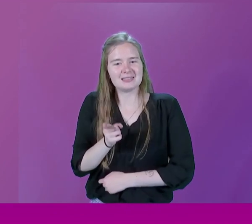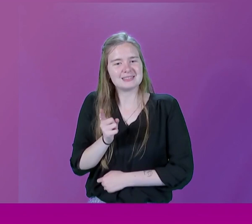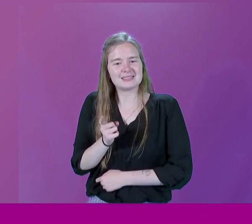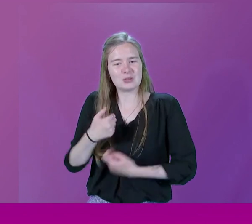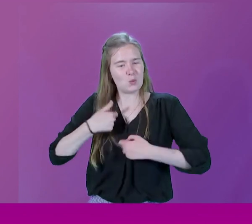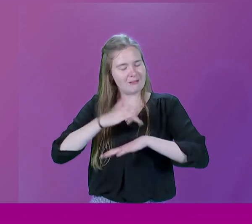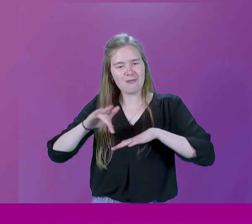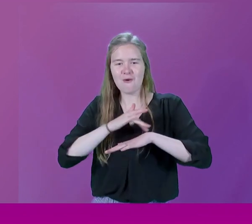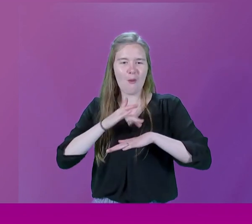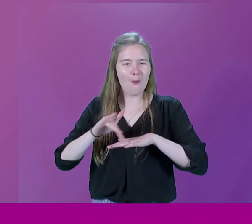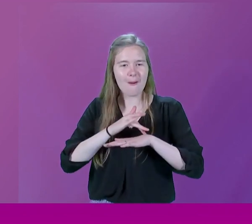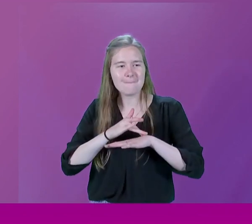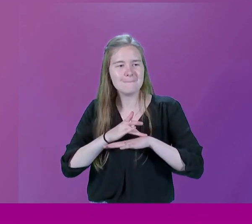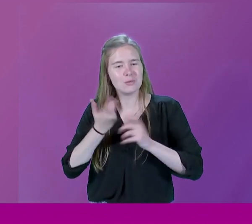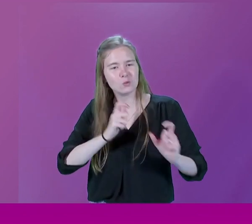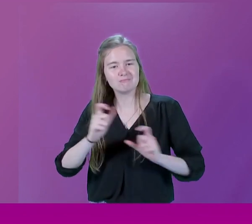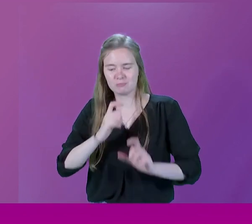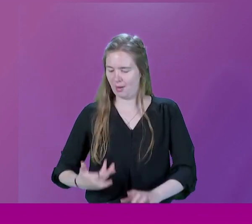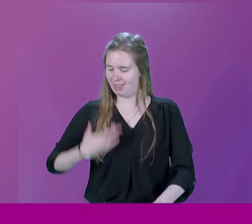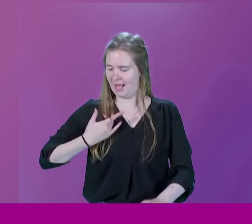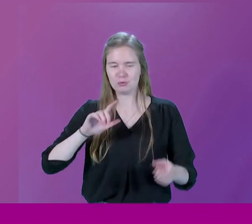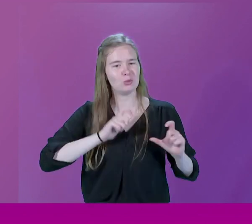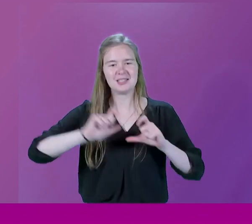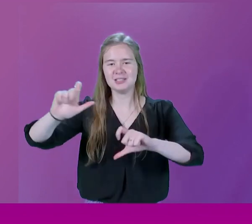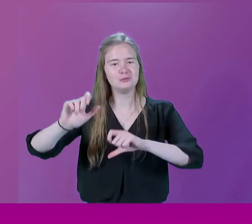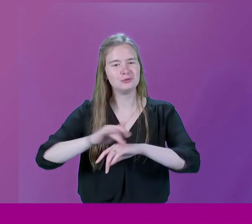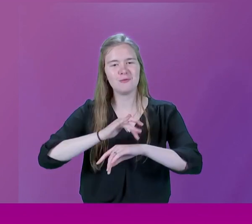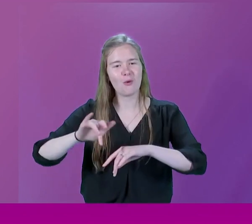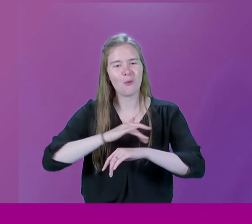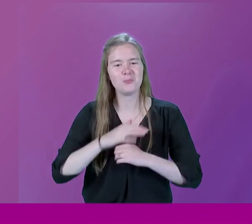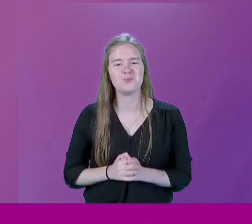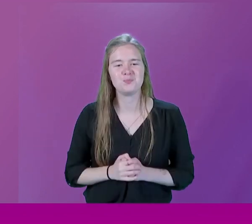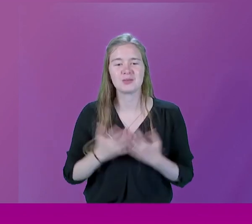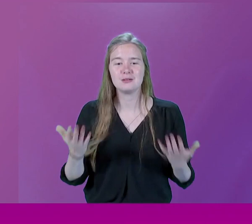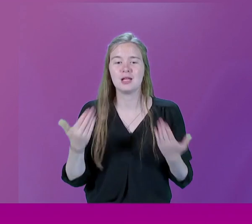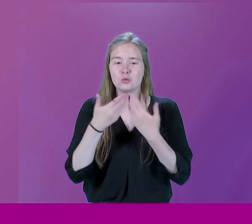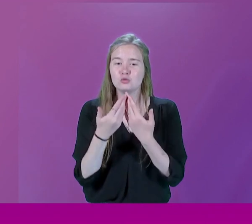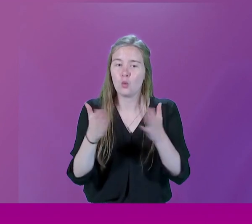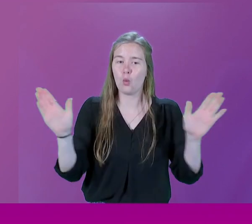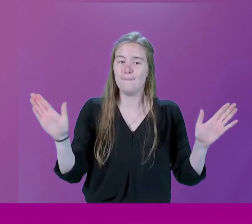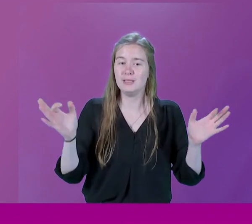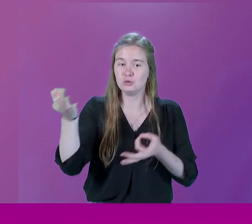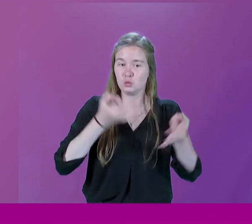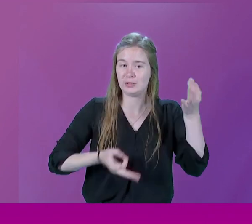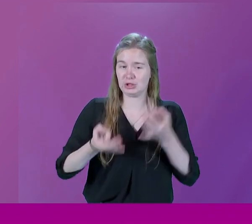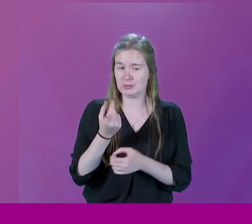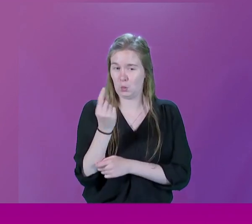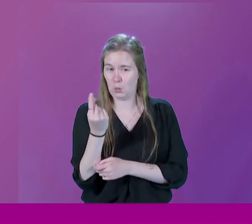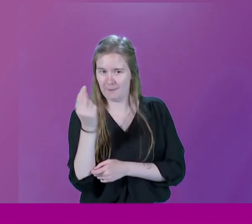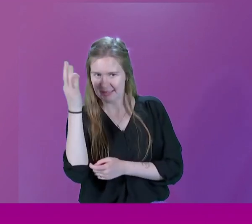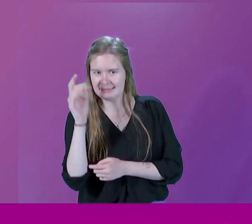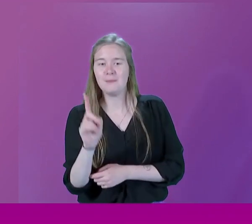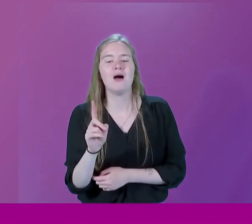We perform, as long as we're alive, we perform. I'm going to open this up to questions in a second, but